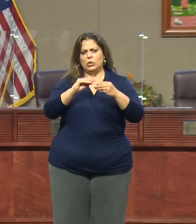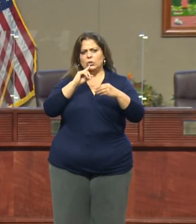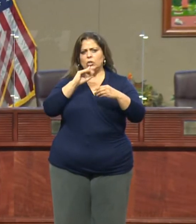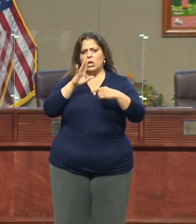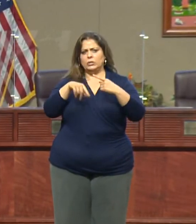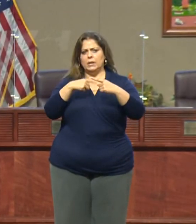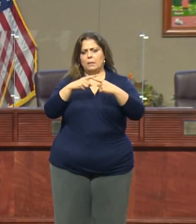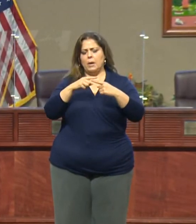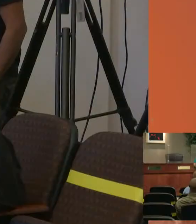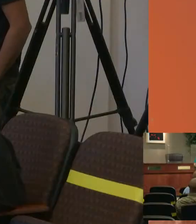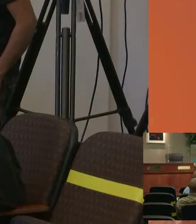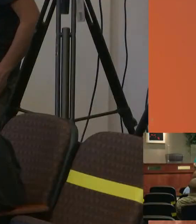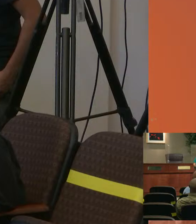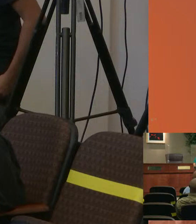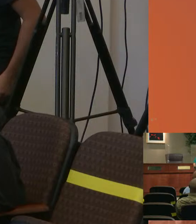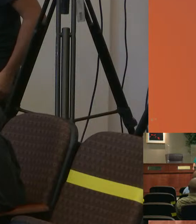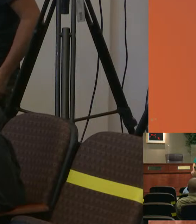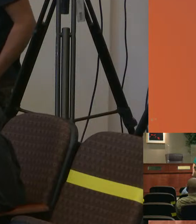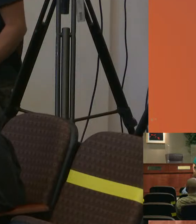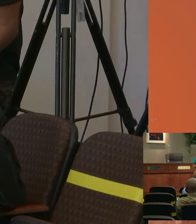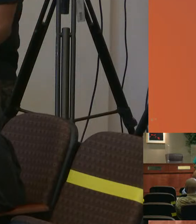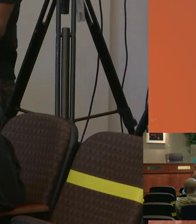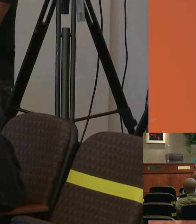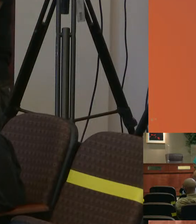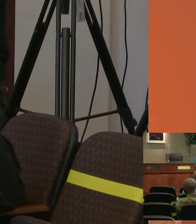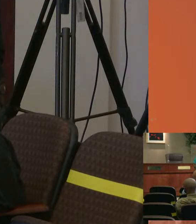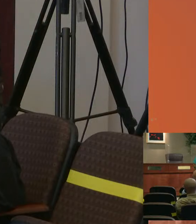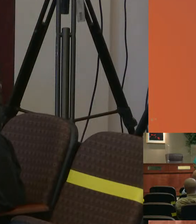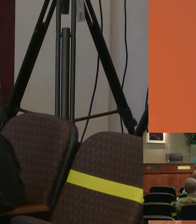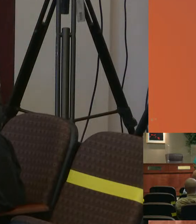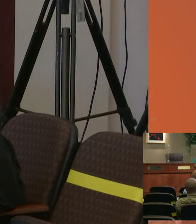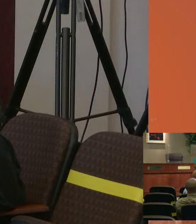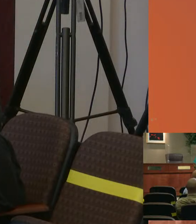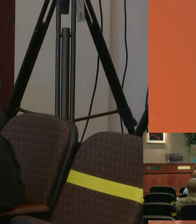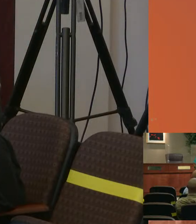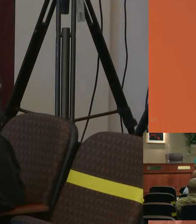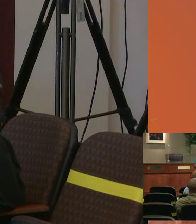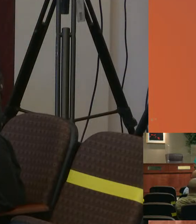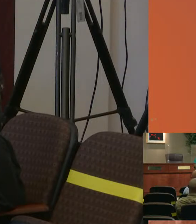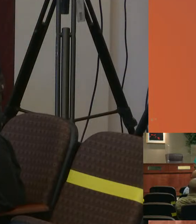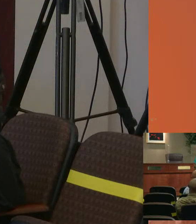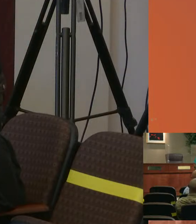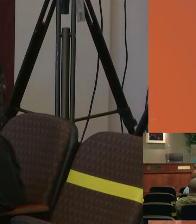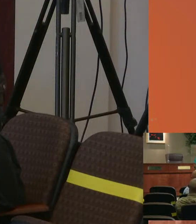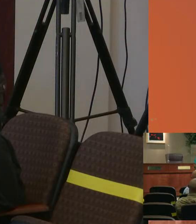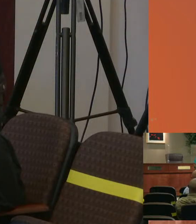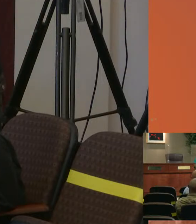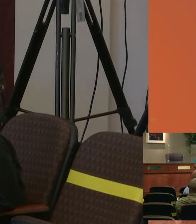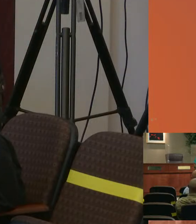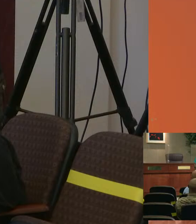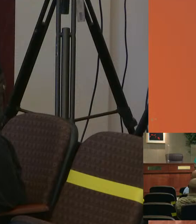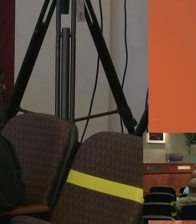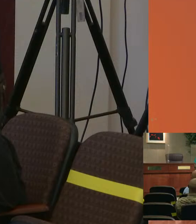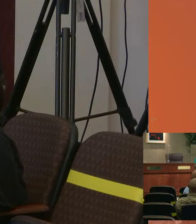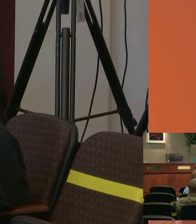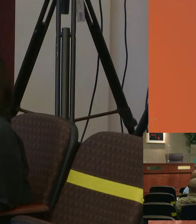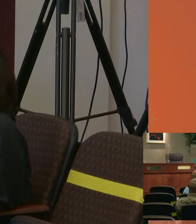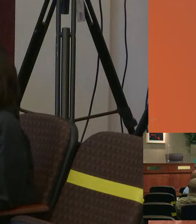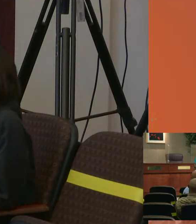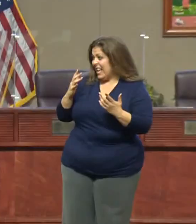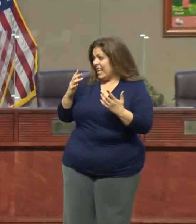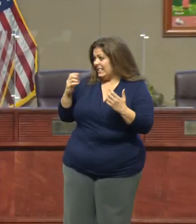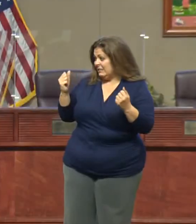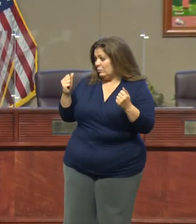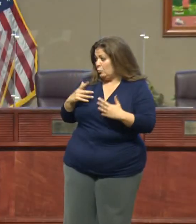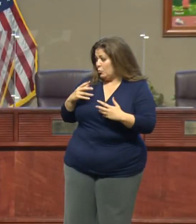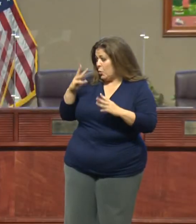the Yankee players who have been fully vaccinated. Is that a concern for you in terms of what we could see here in Orlando?